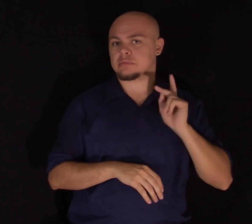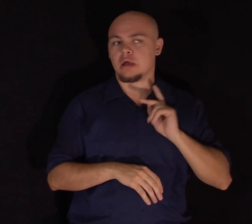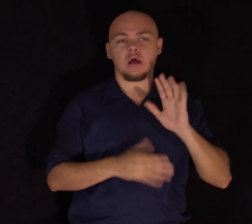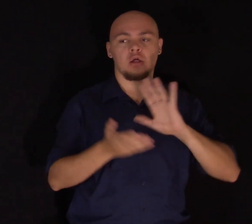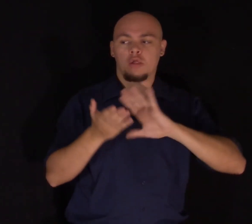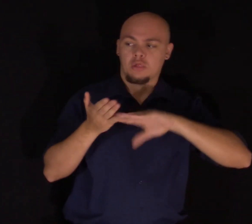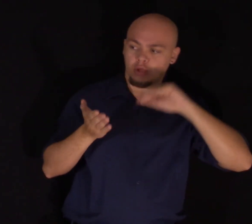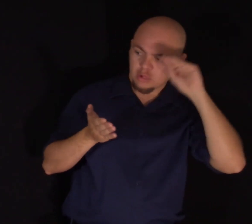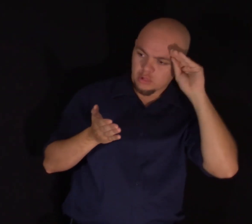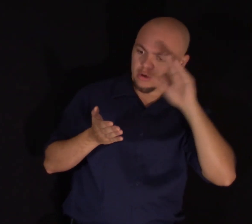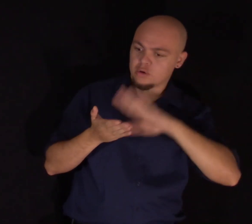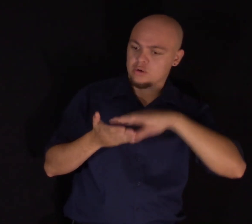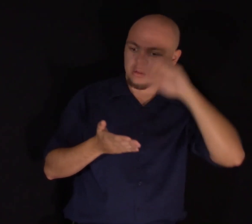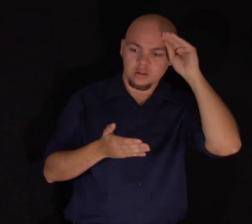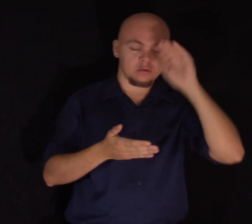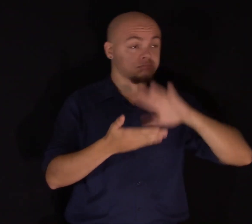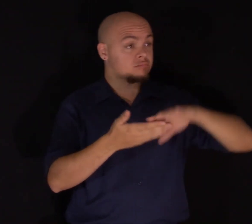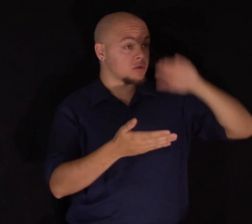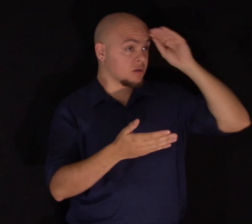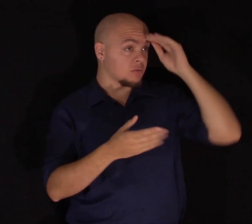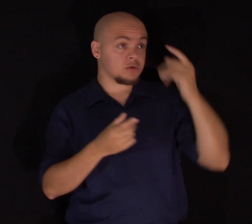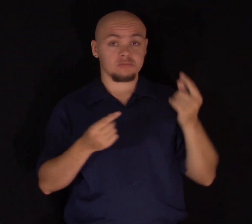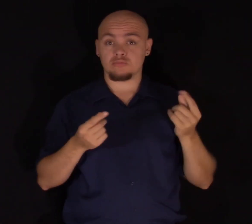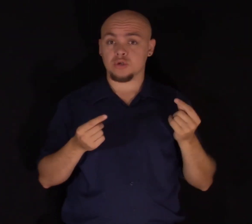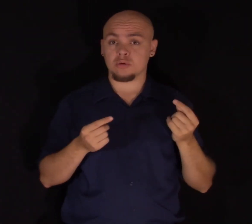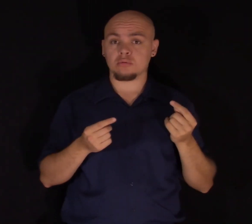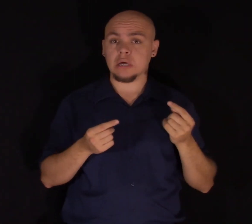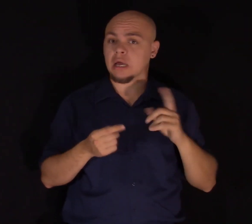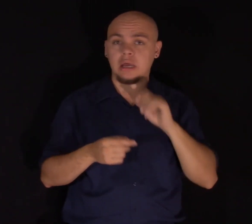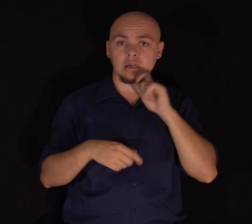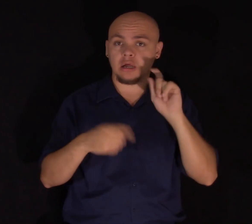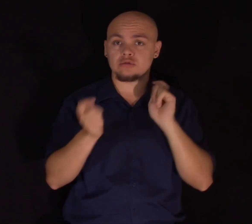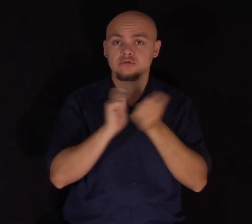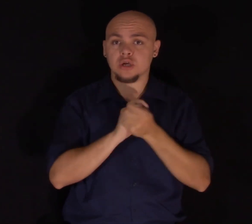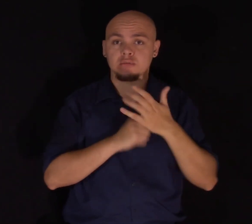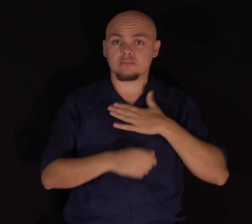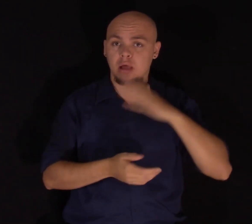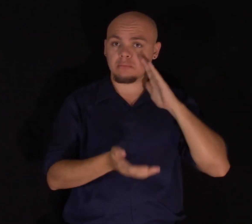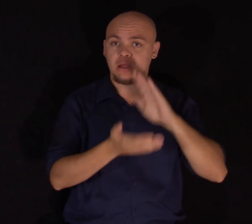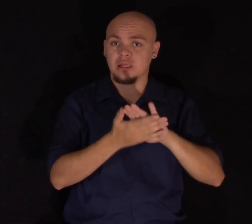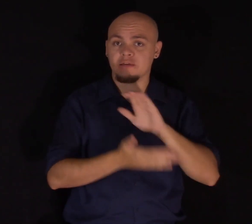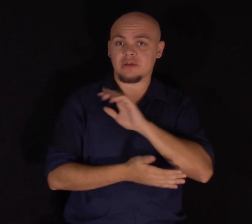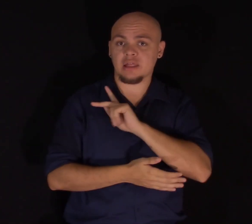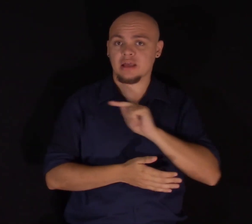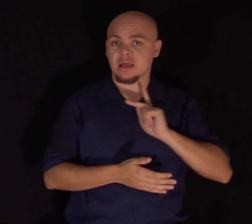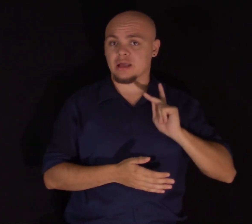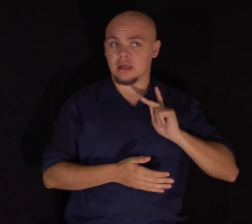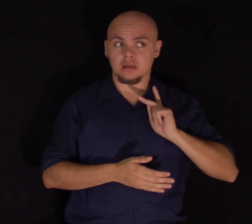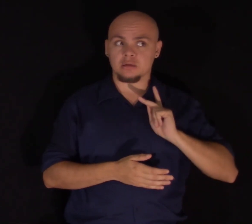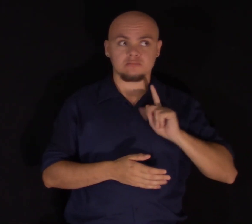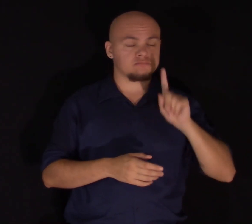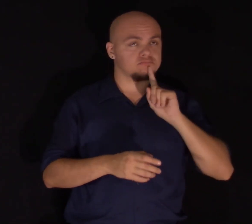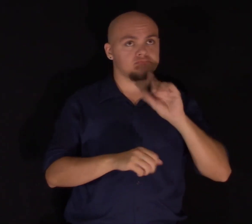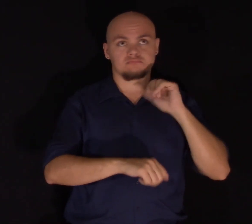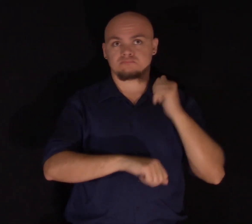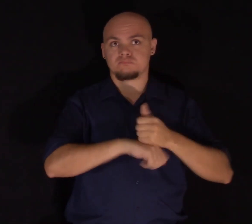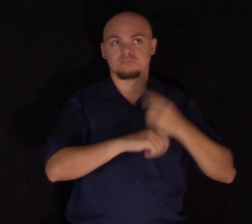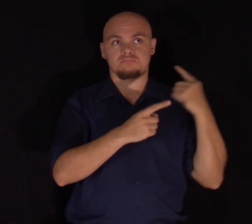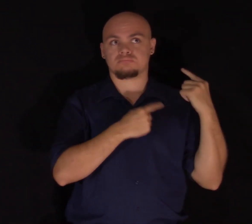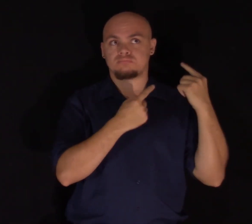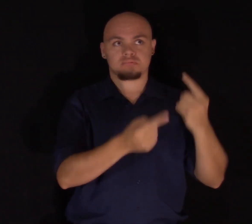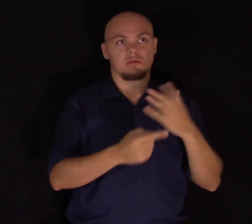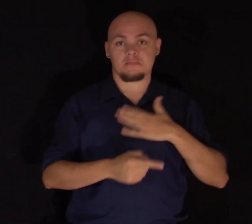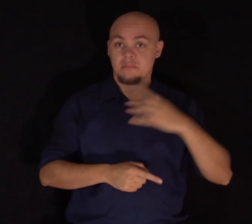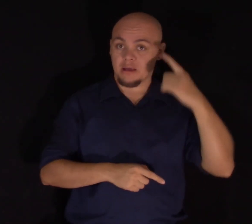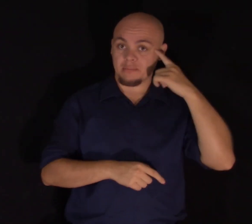Davis. We get to know one another and we do different things, it hasn't changed my views about the Klan, because my views on the Klan's been pretty much cemented in my